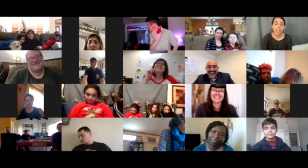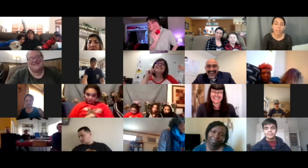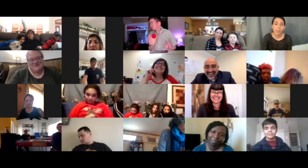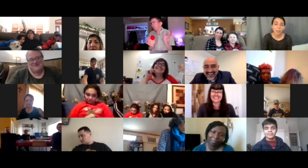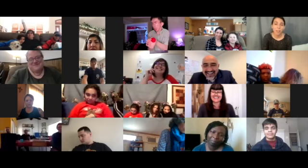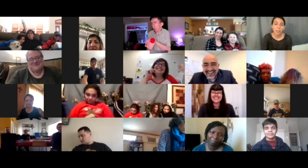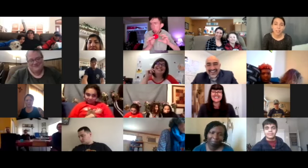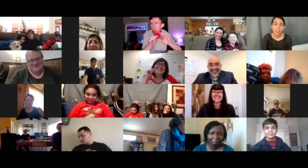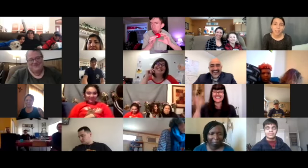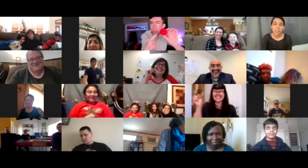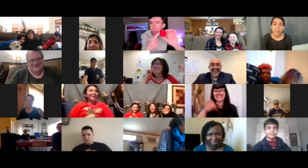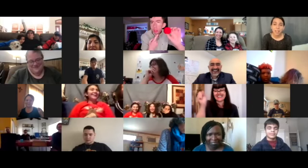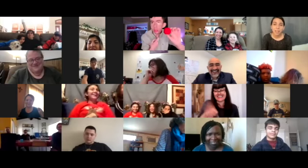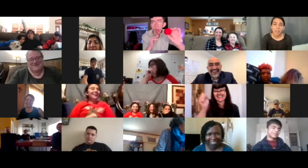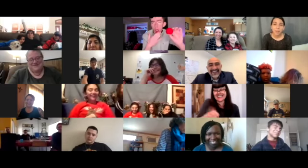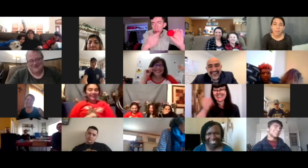red ball.